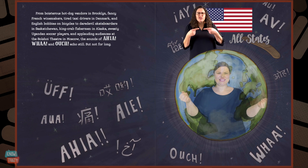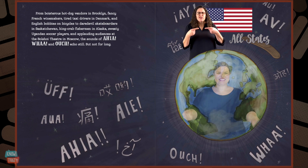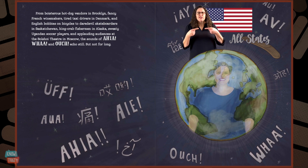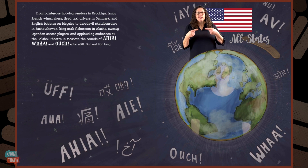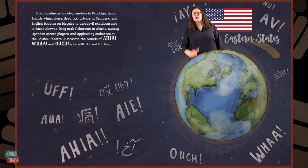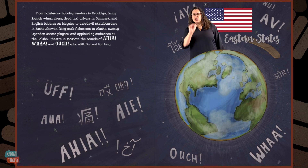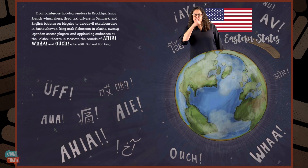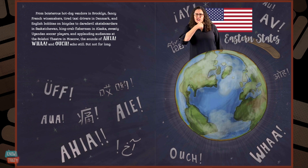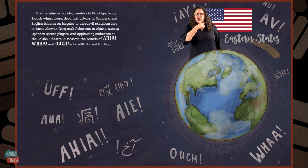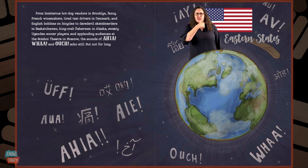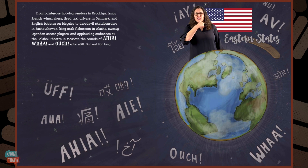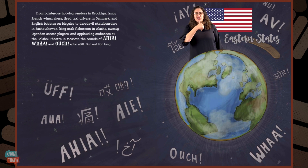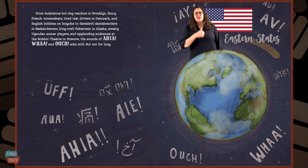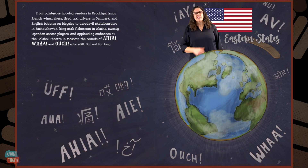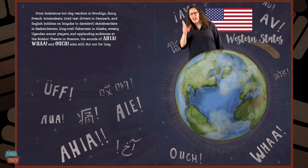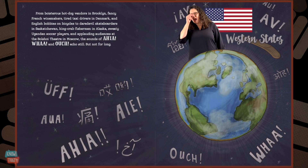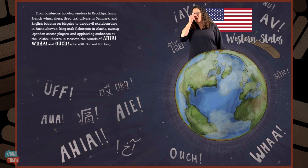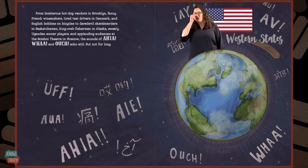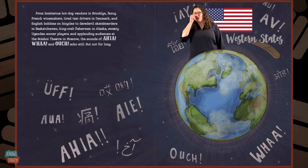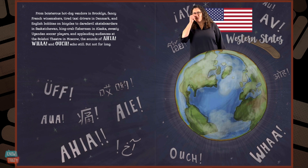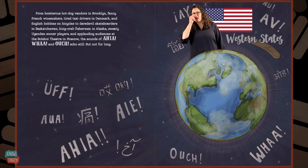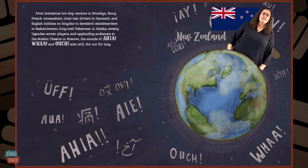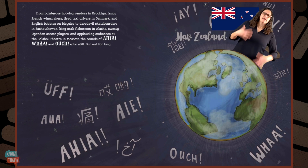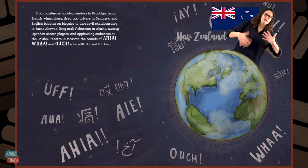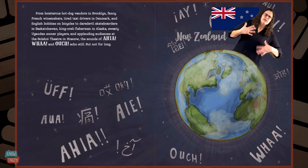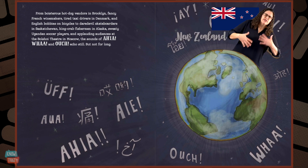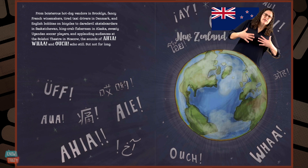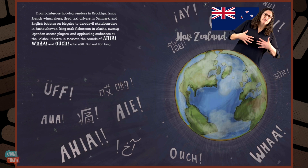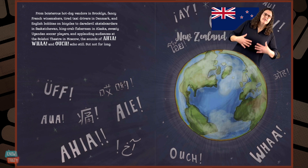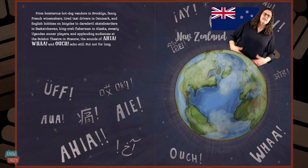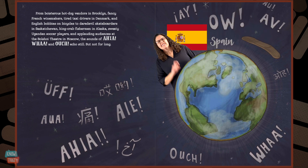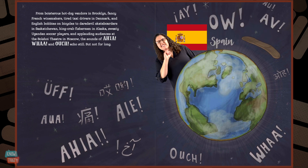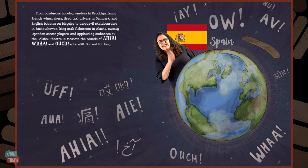long. Here are different signs from around the world for hurt.